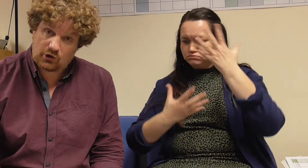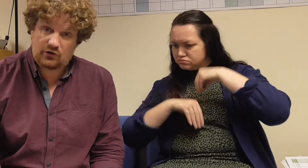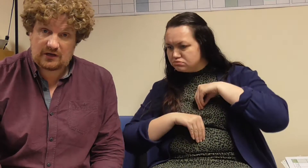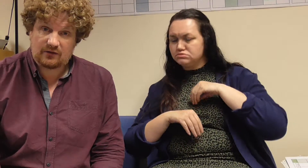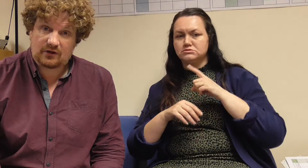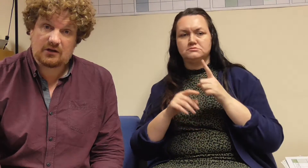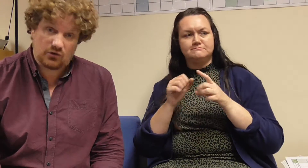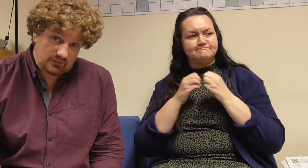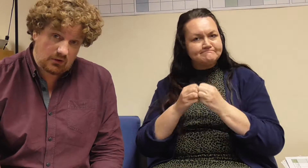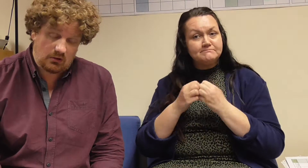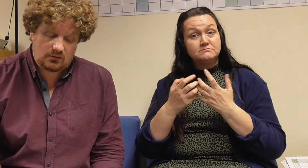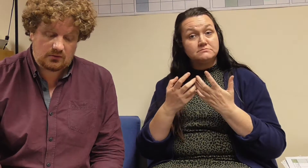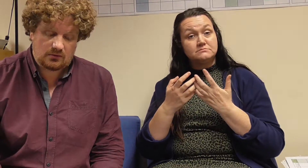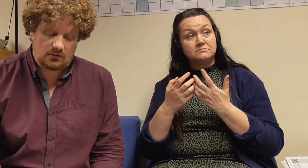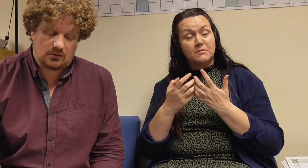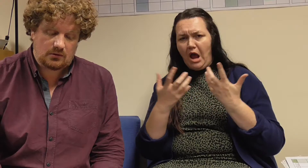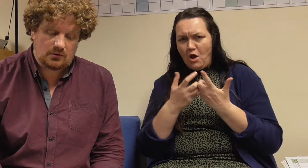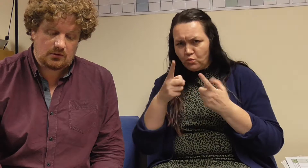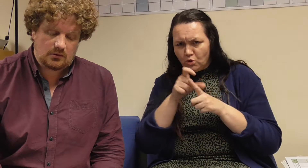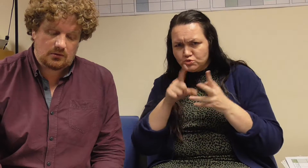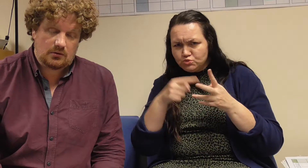Was the work you did outside useful?